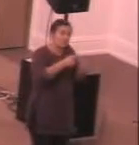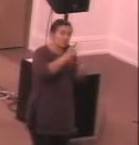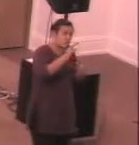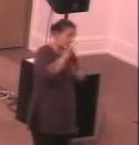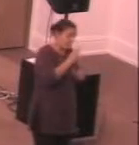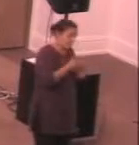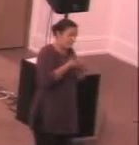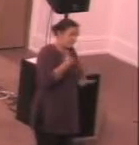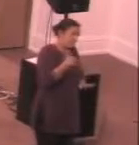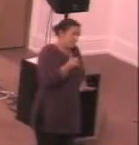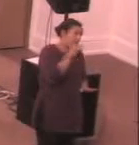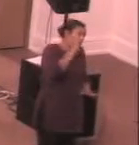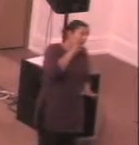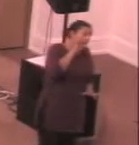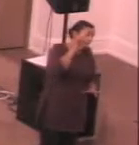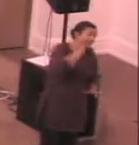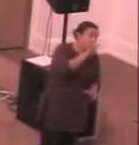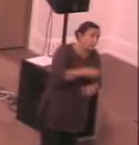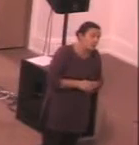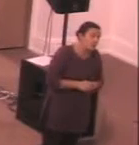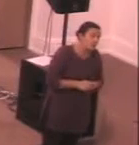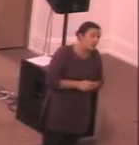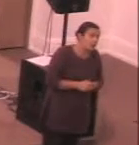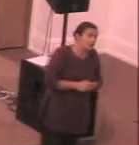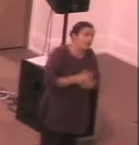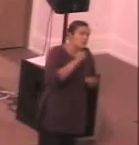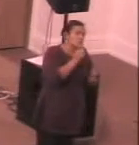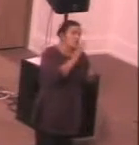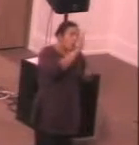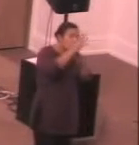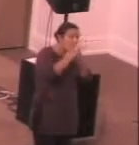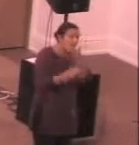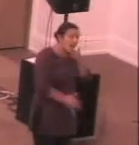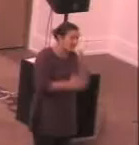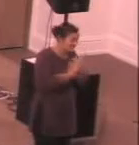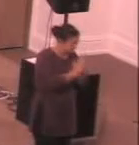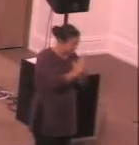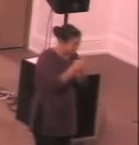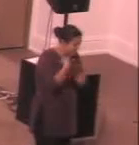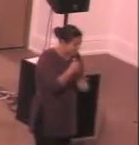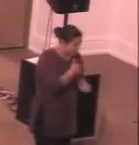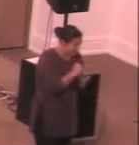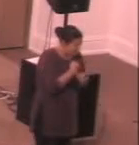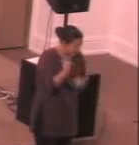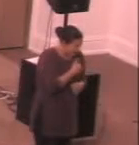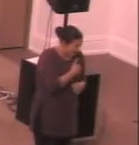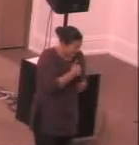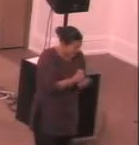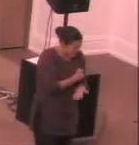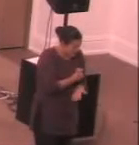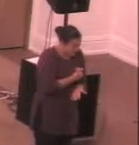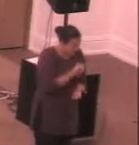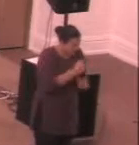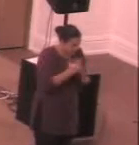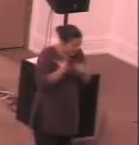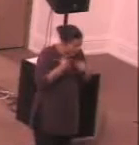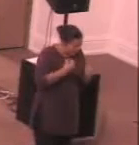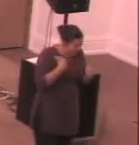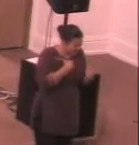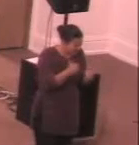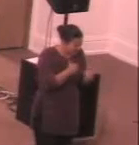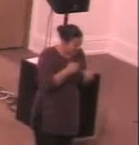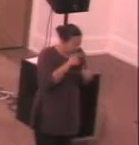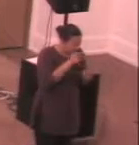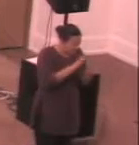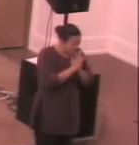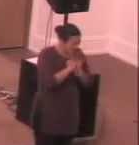Lord, that cleanses us and makes us new. Lord, you are the healer. Lord, you are our restorer, our salvation, Lord. You are our